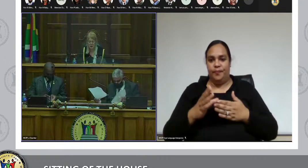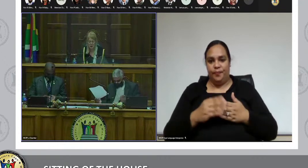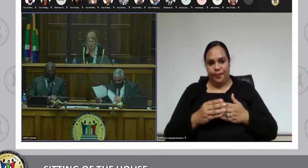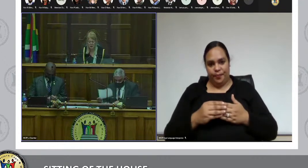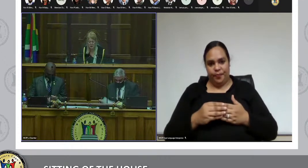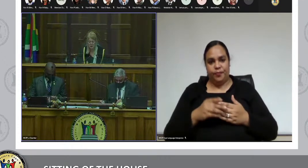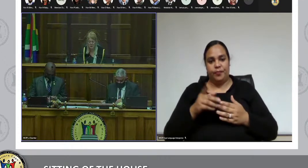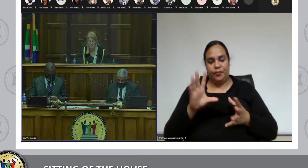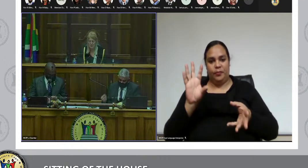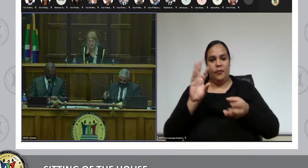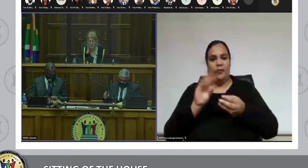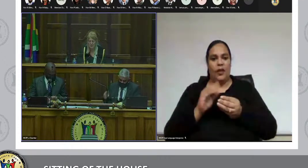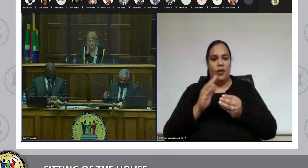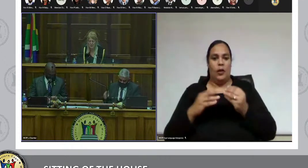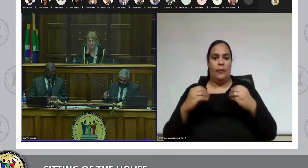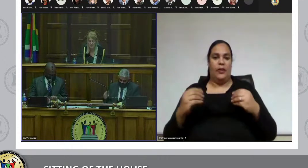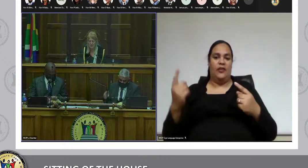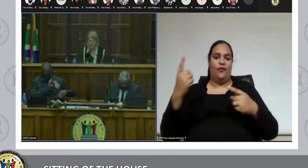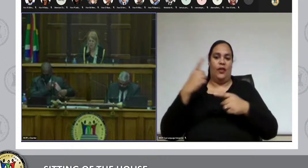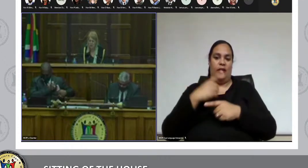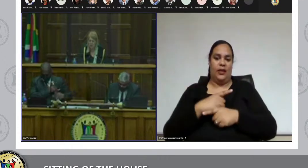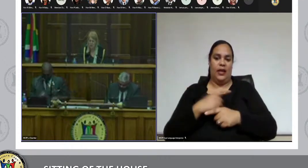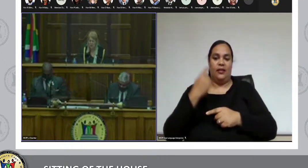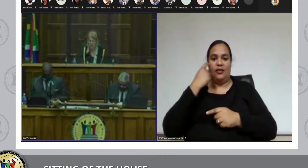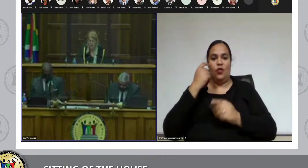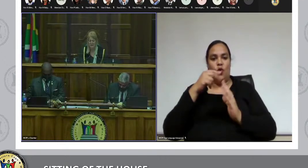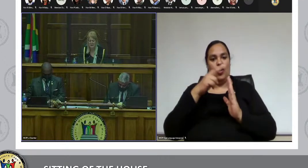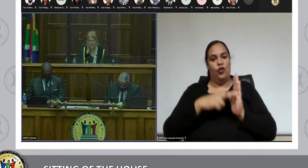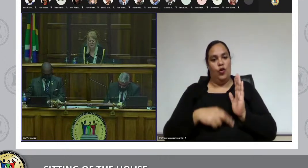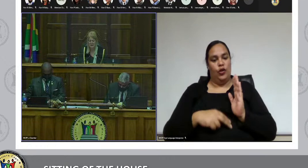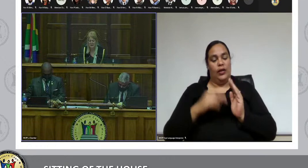members. That concludes the business for the day. The Secretary